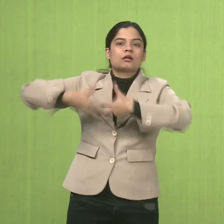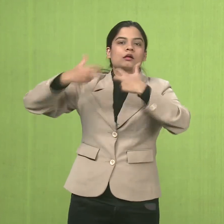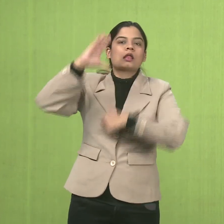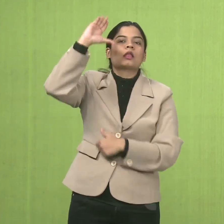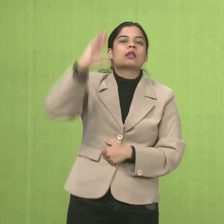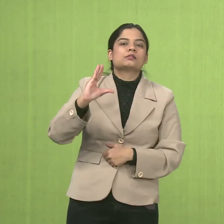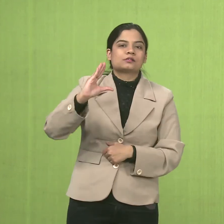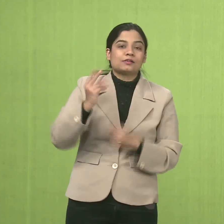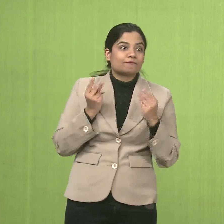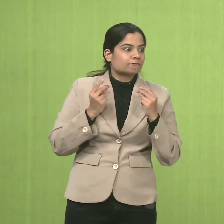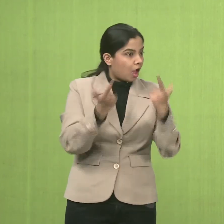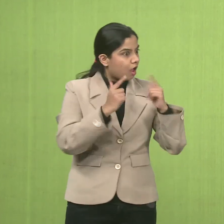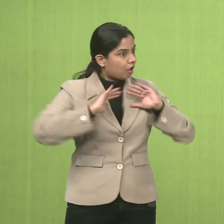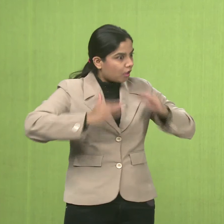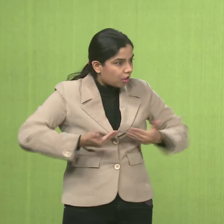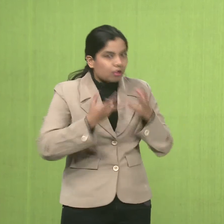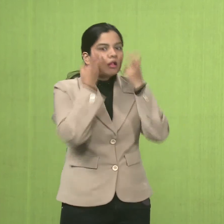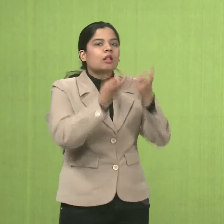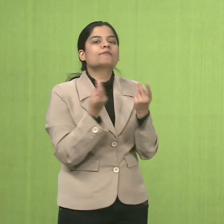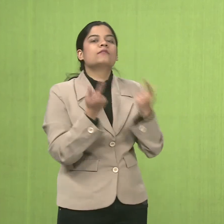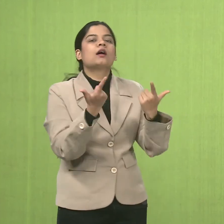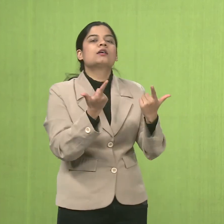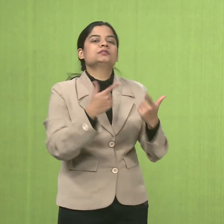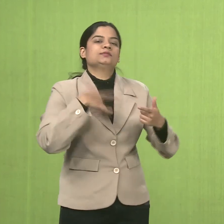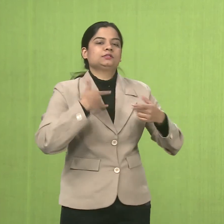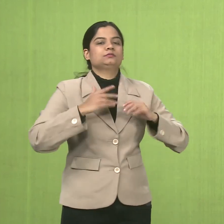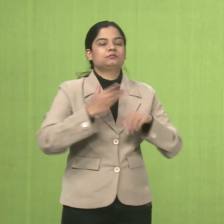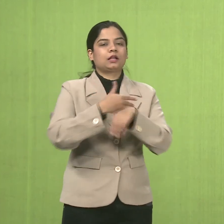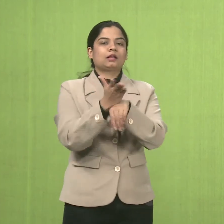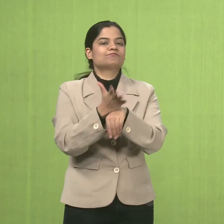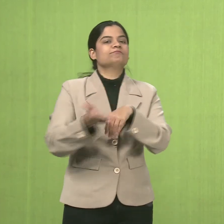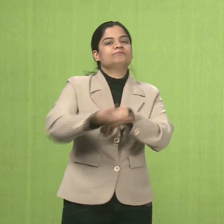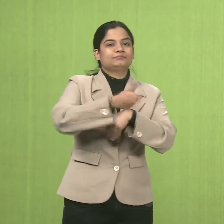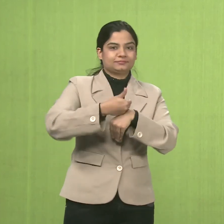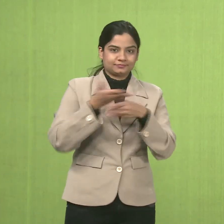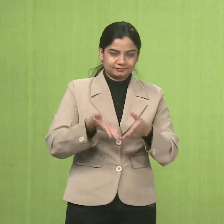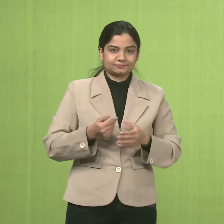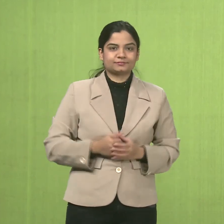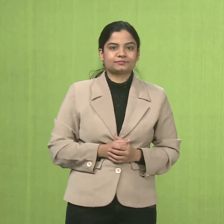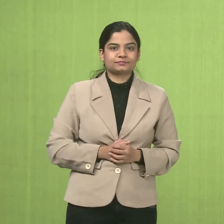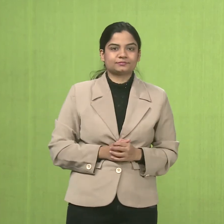there at the same level as the early maturing girls, get less attention from boys and they're treated as a